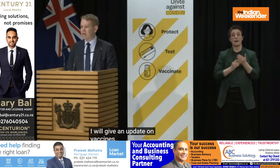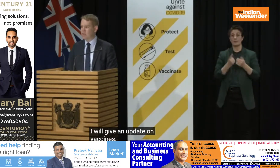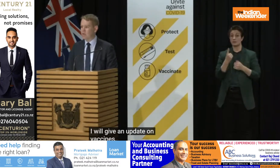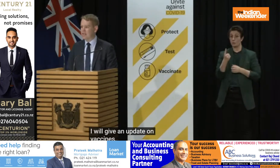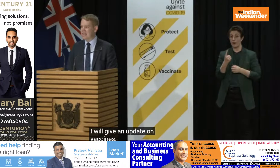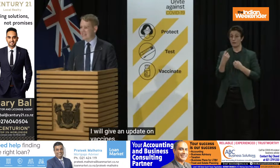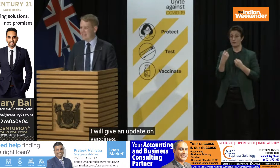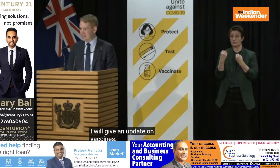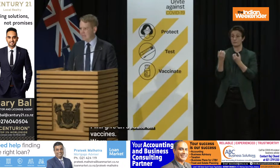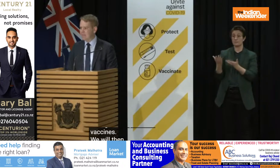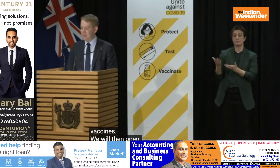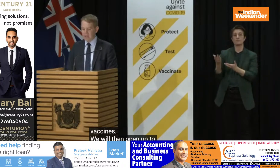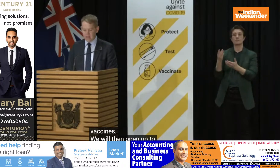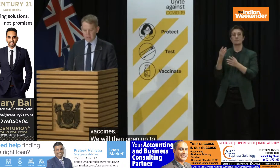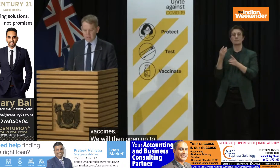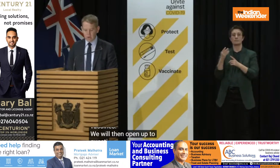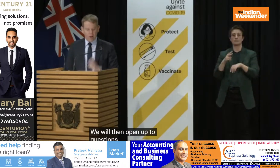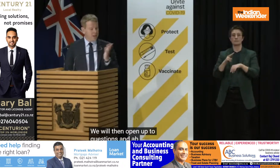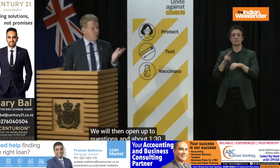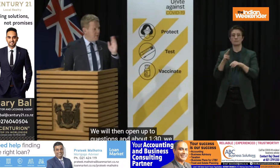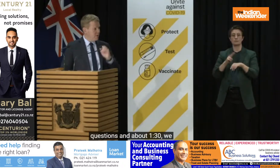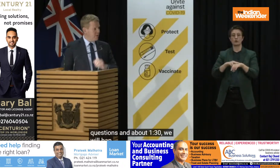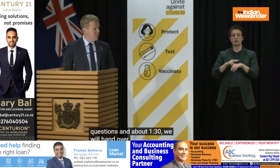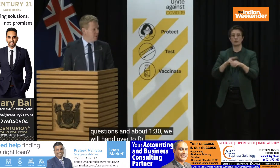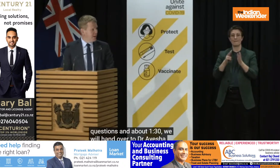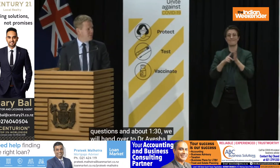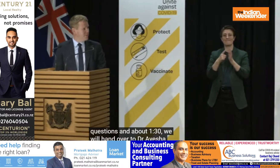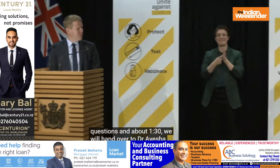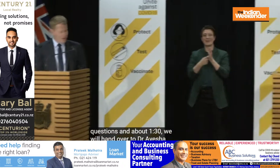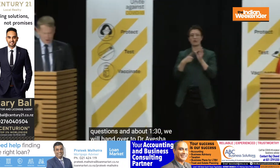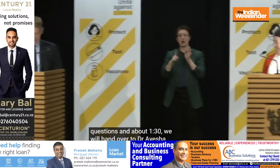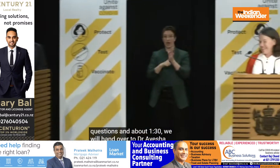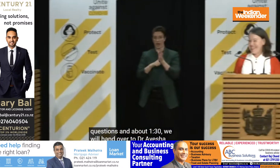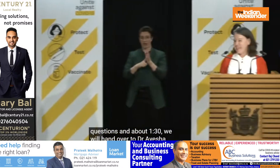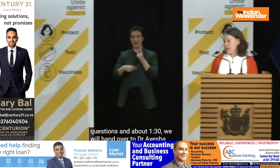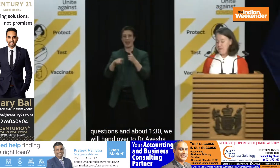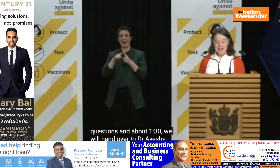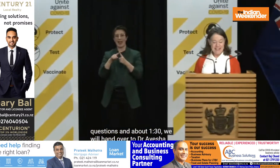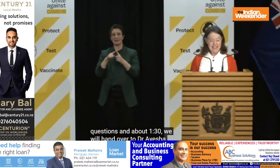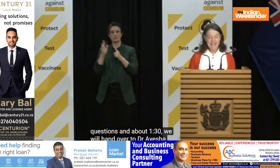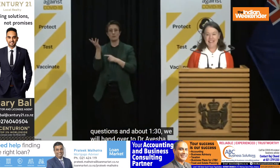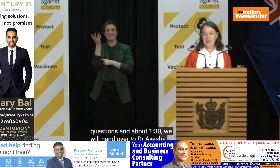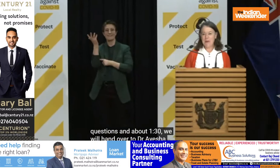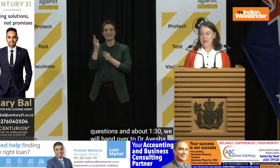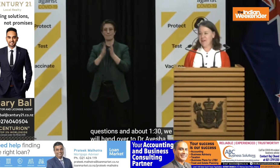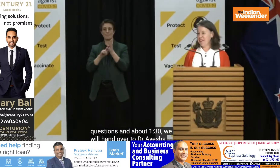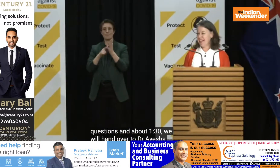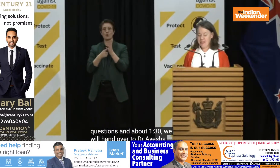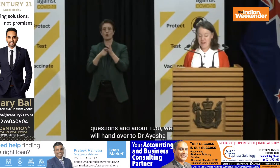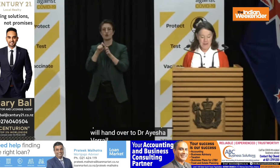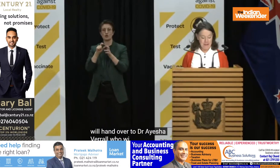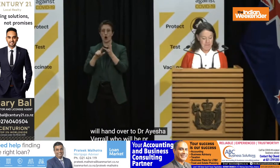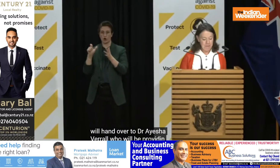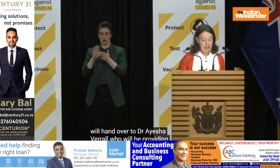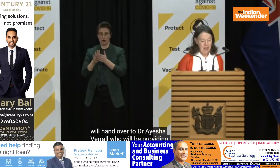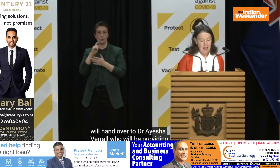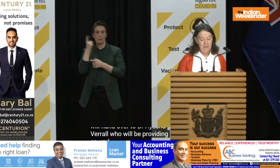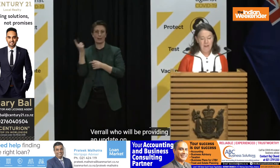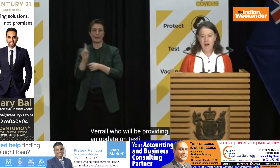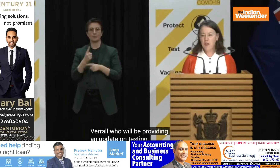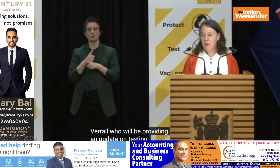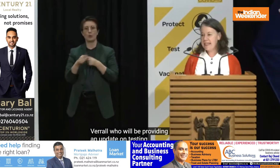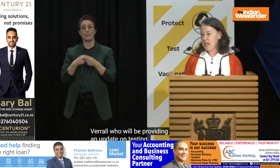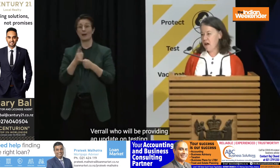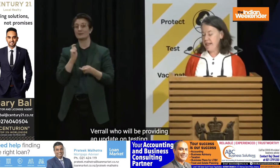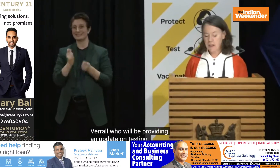of an update on testing. So, Dr. McElnay, we'll hand over to you to kick off. Thank you, Minister, and kia ora koutou katoa.